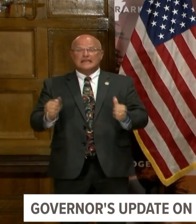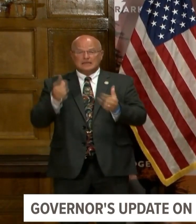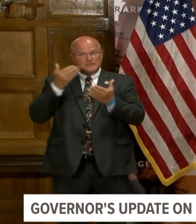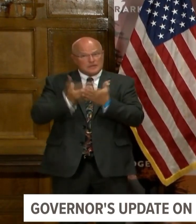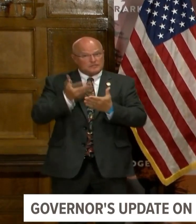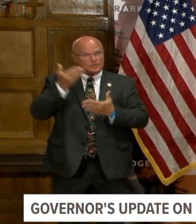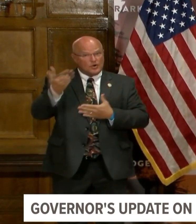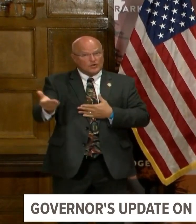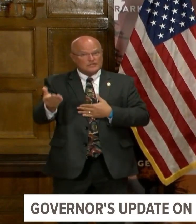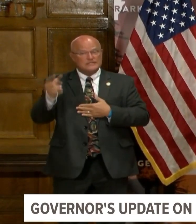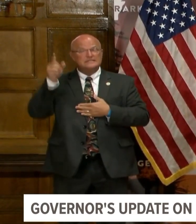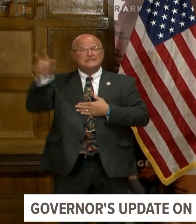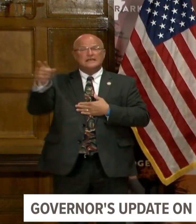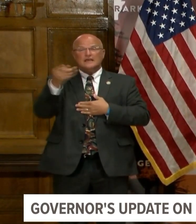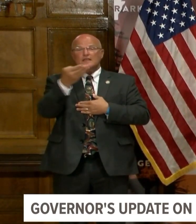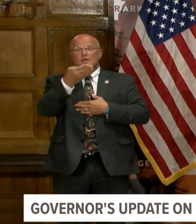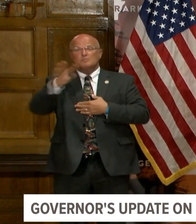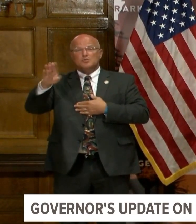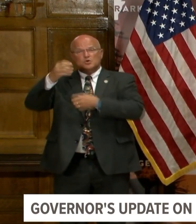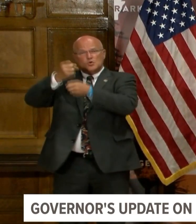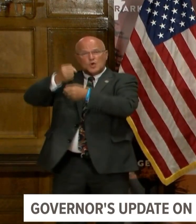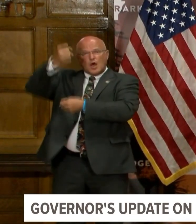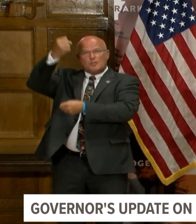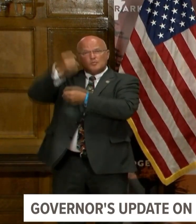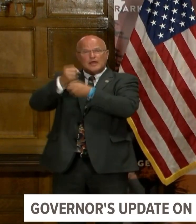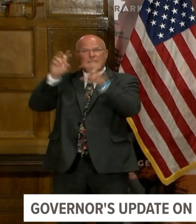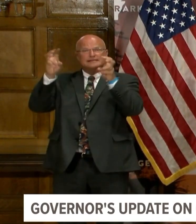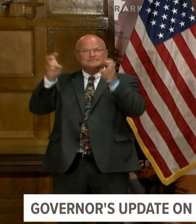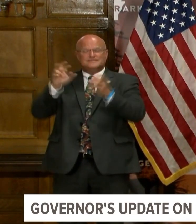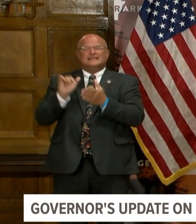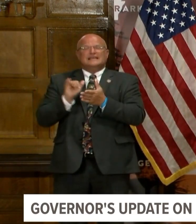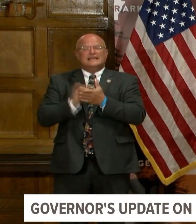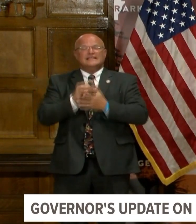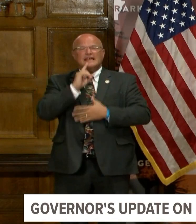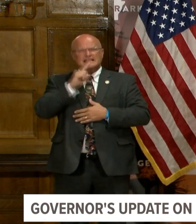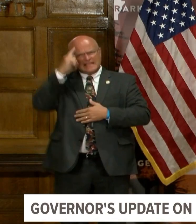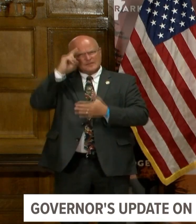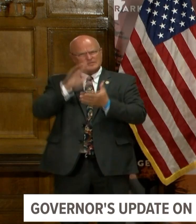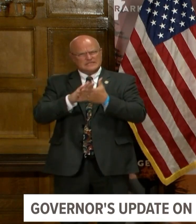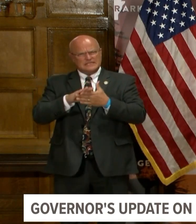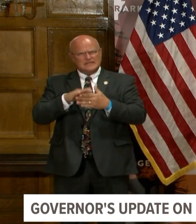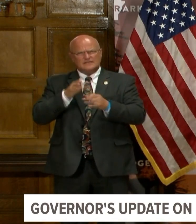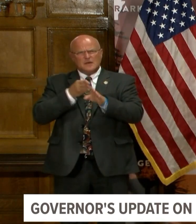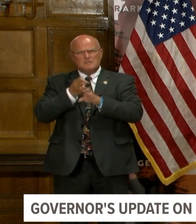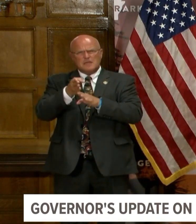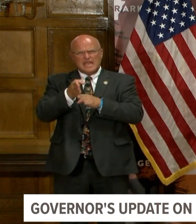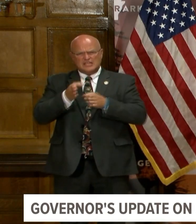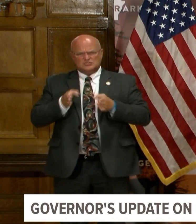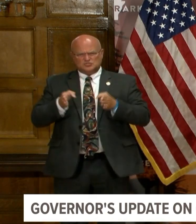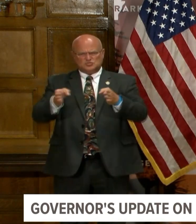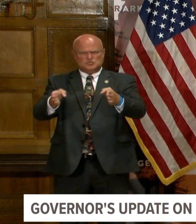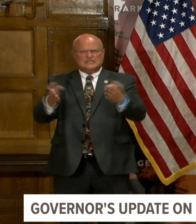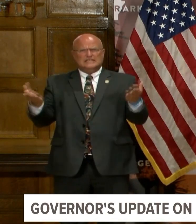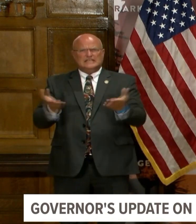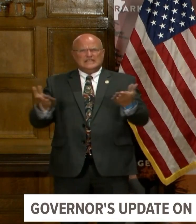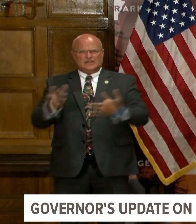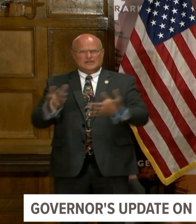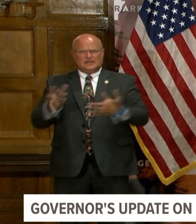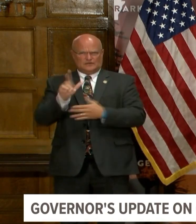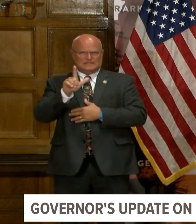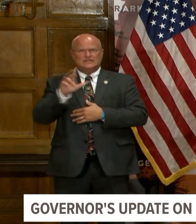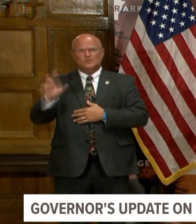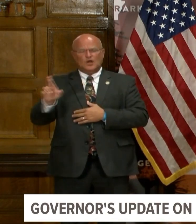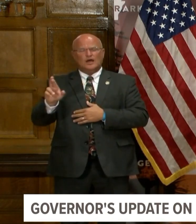purchased at the Blue Umbrella, which is, I believe, on Main Street here in Little Rock.